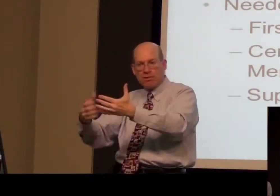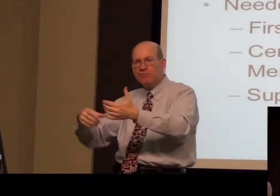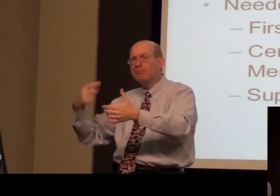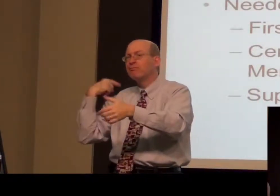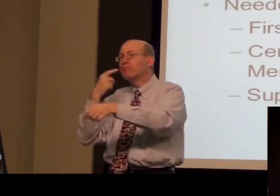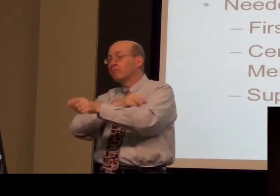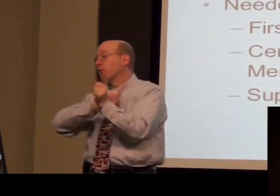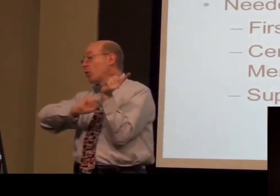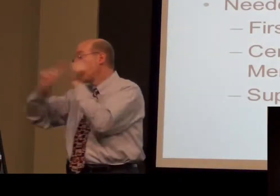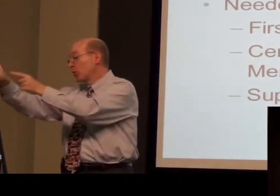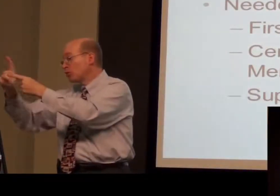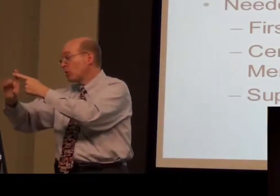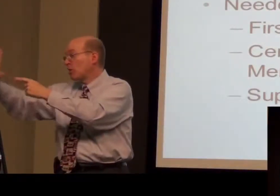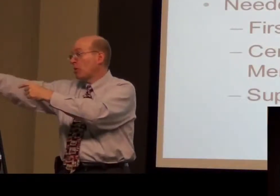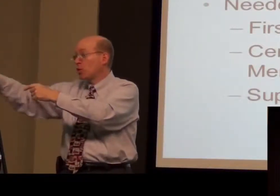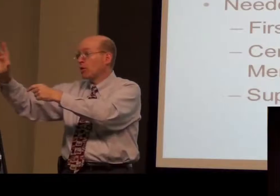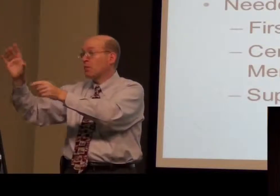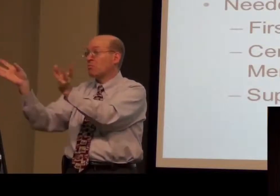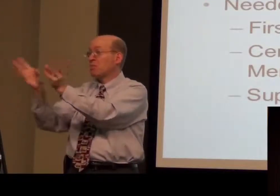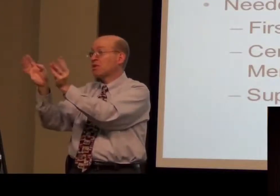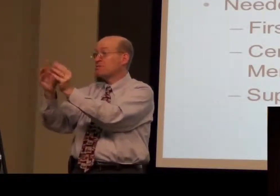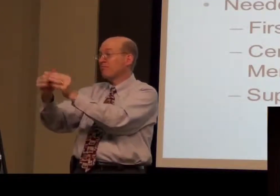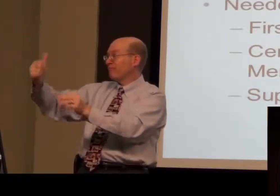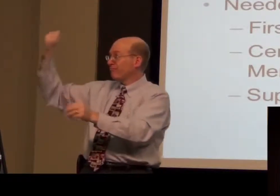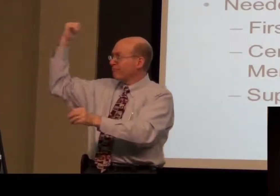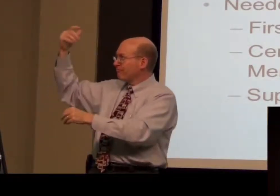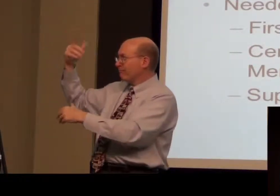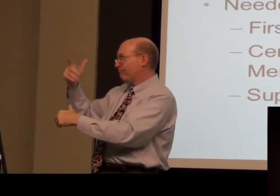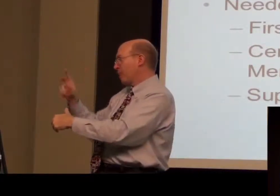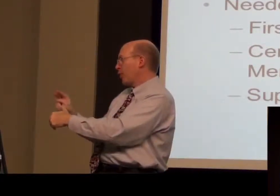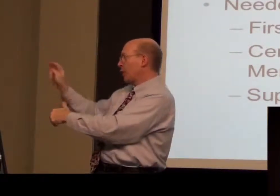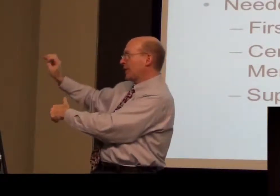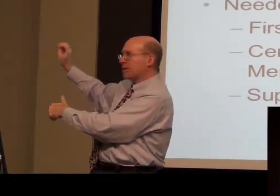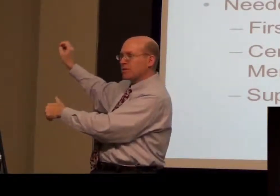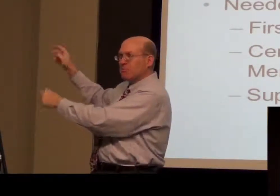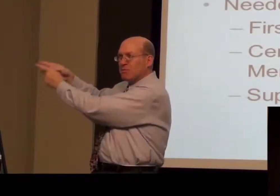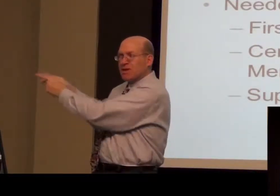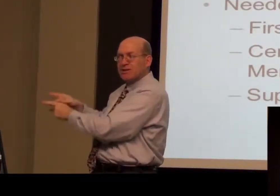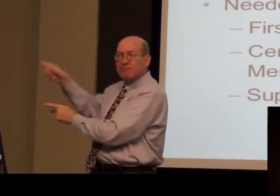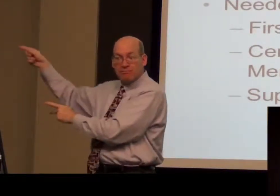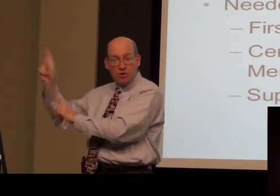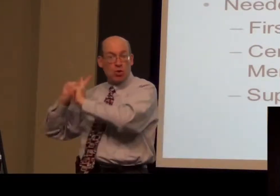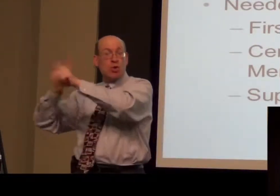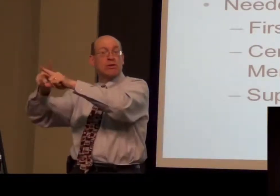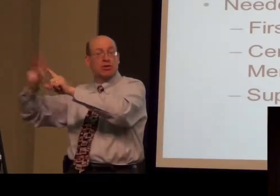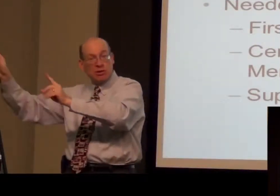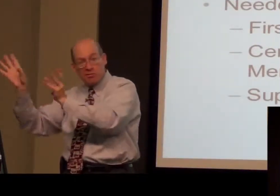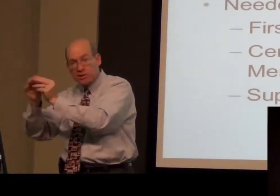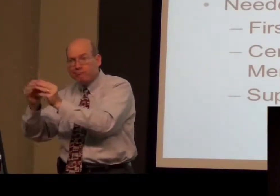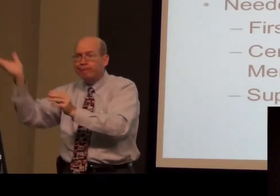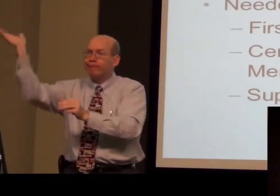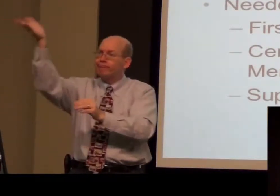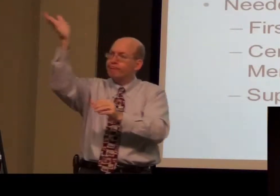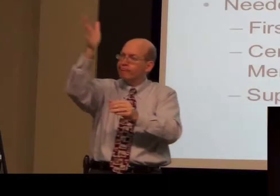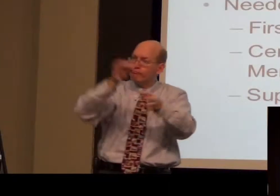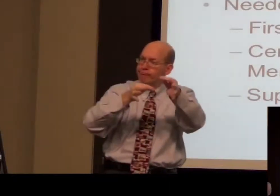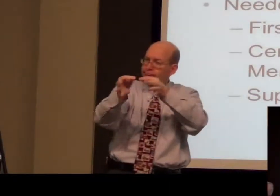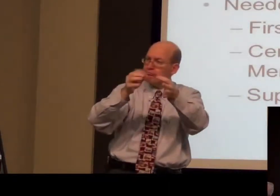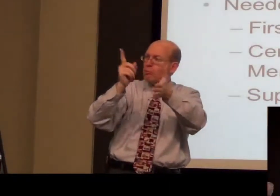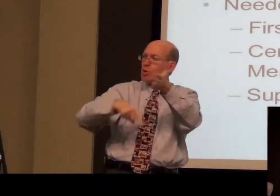Ward 5, which is our district, so we went to their meeting over kind of northeast. We went to a